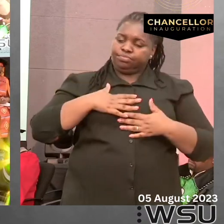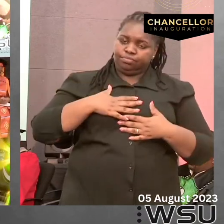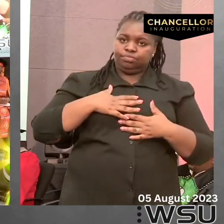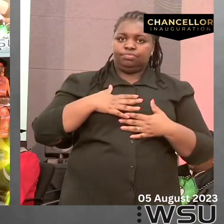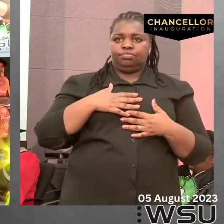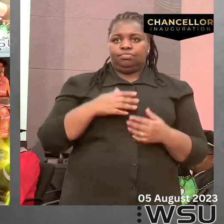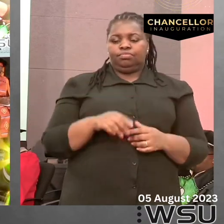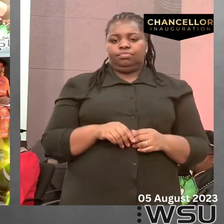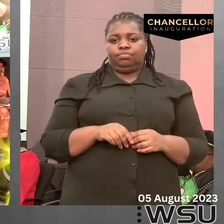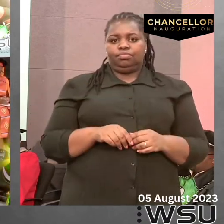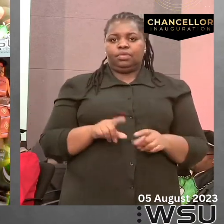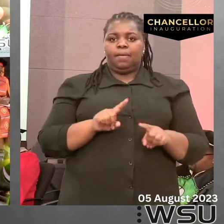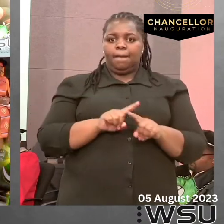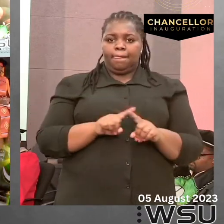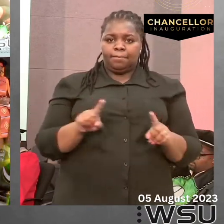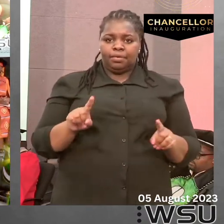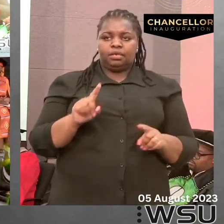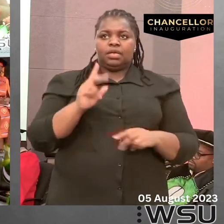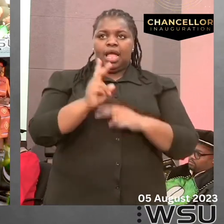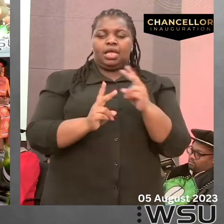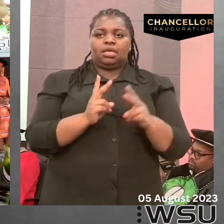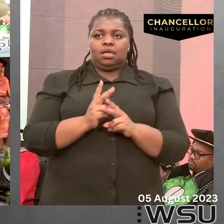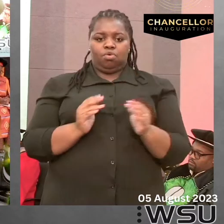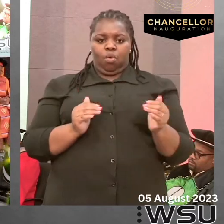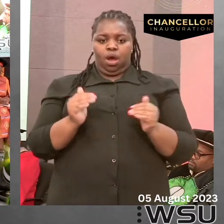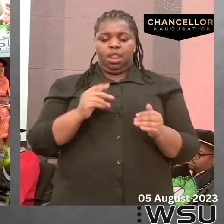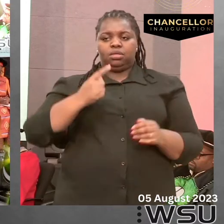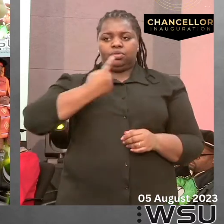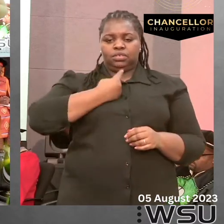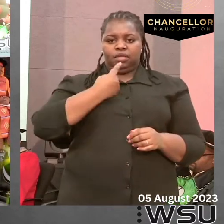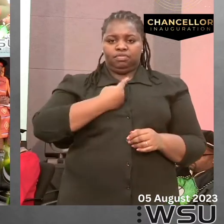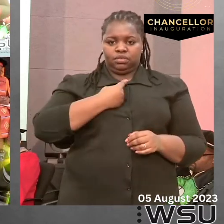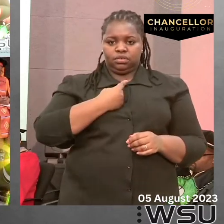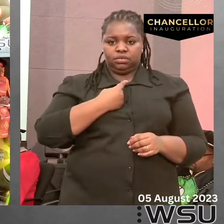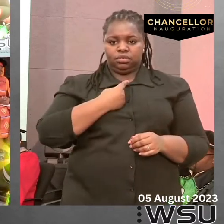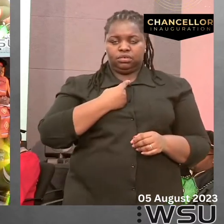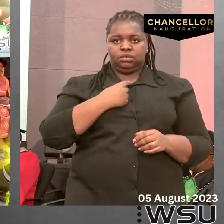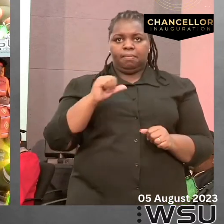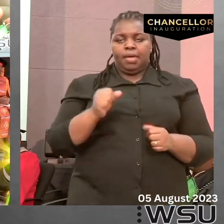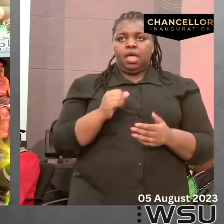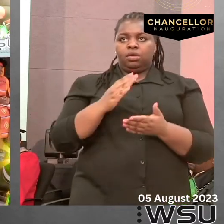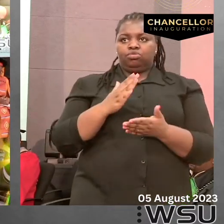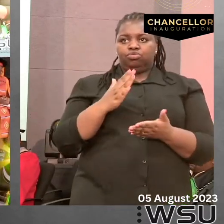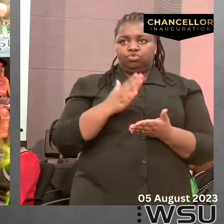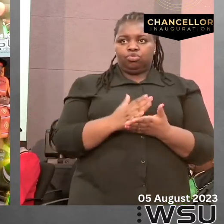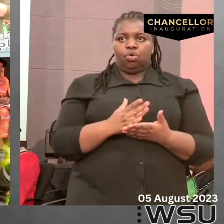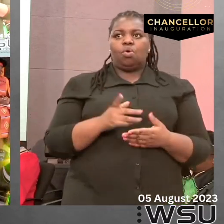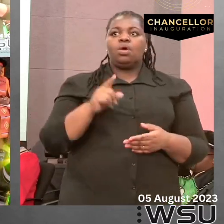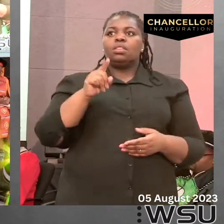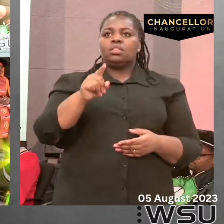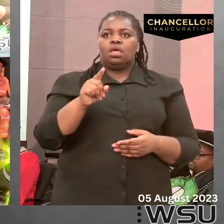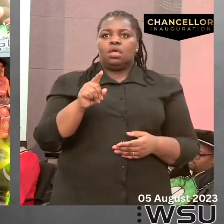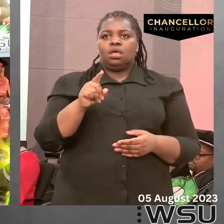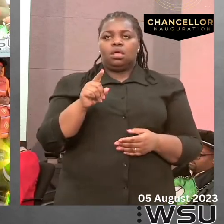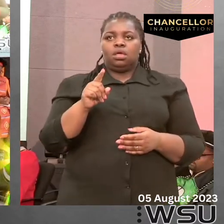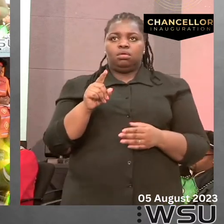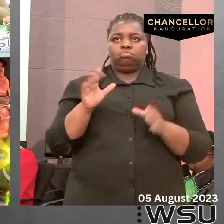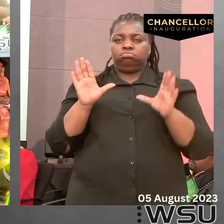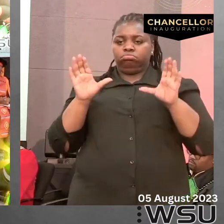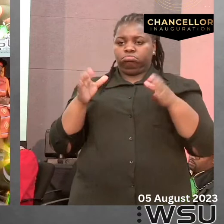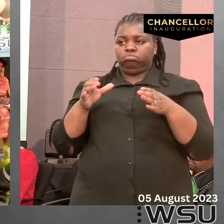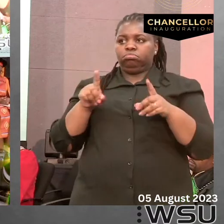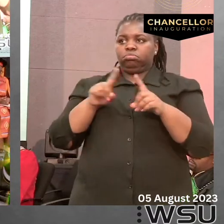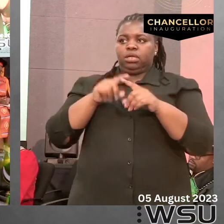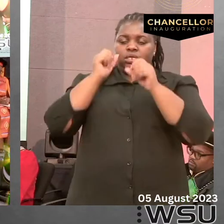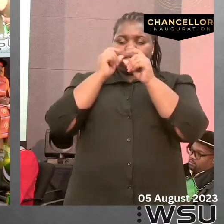therefore, but reorganize ourselves and forge ahead with the mission and